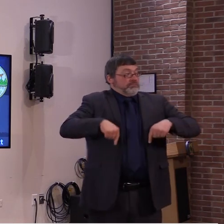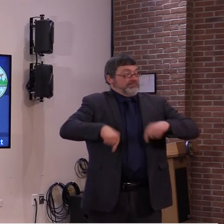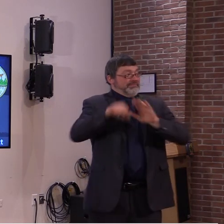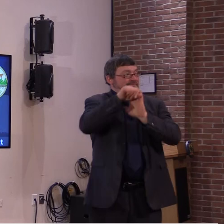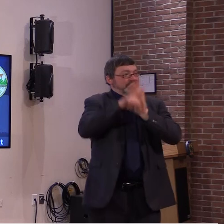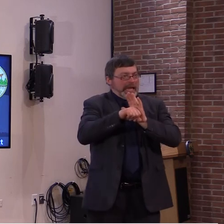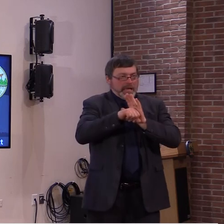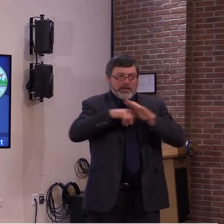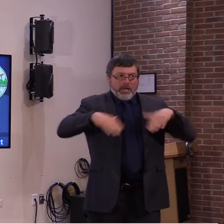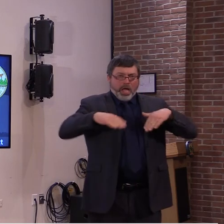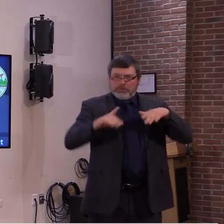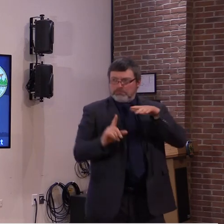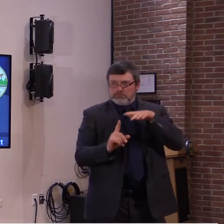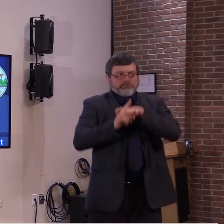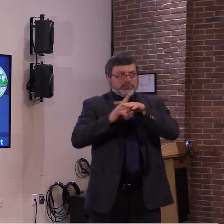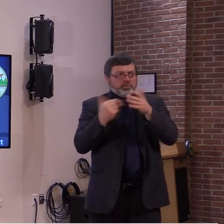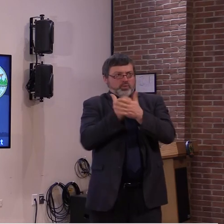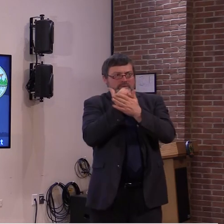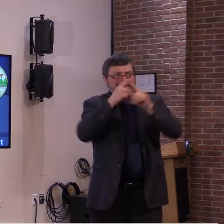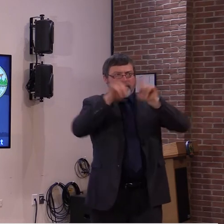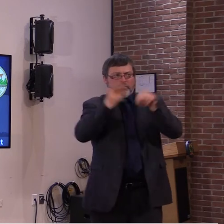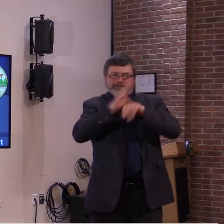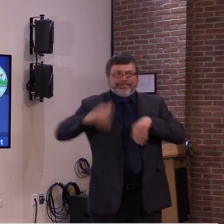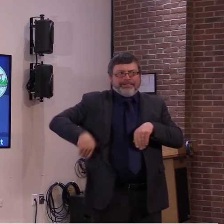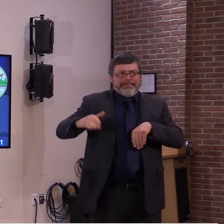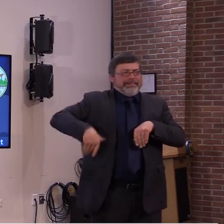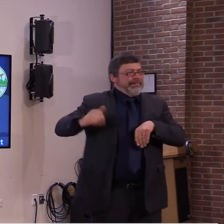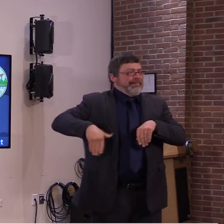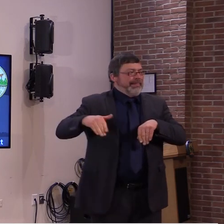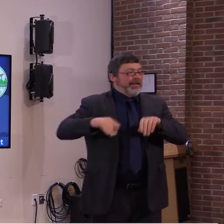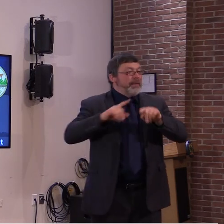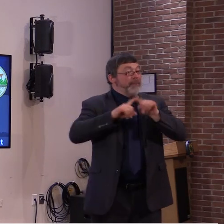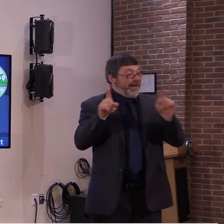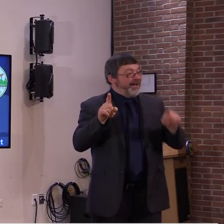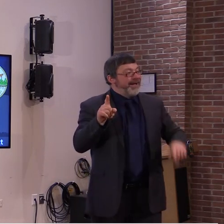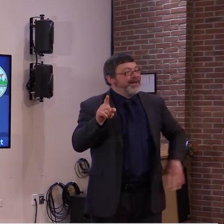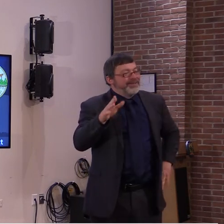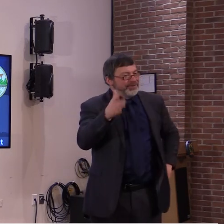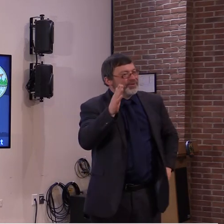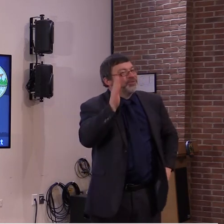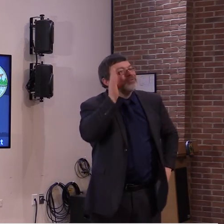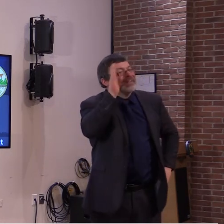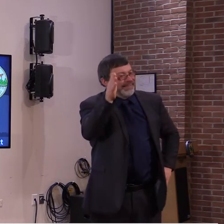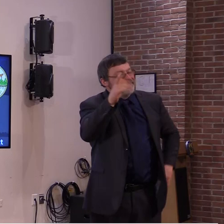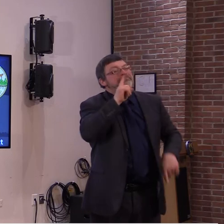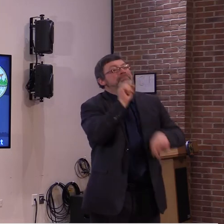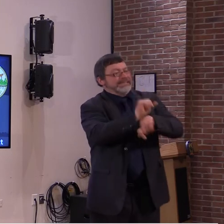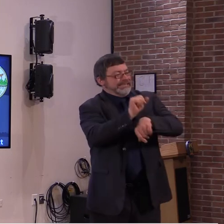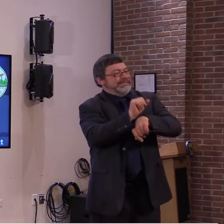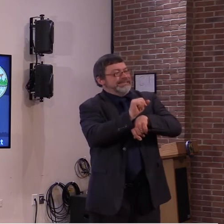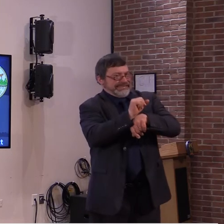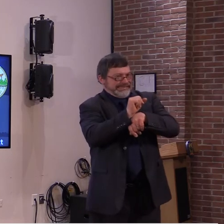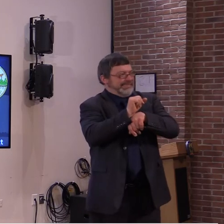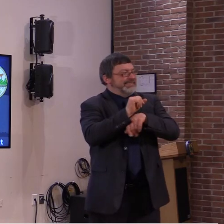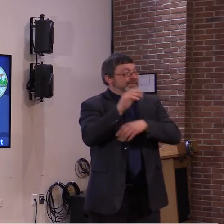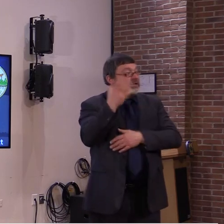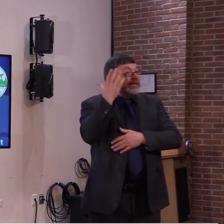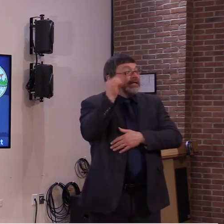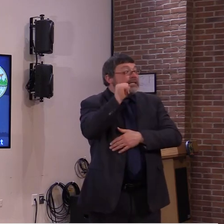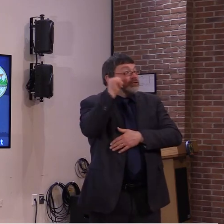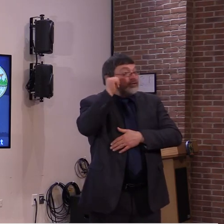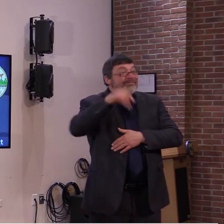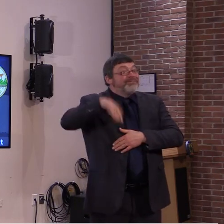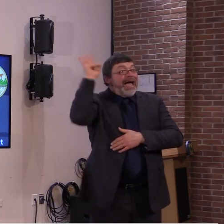will, especially in light of the news of yesterday of a case in Saratoga Springs, New York. We will